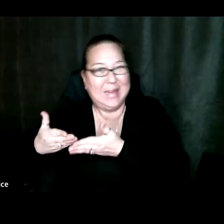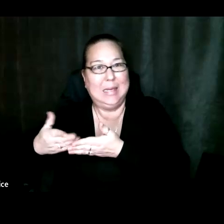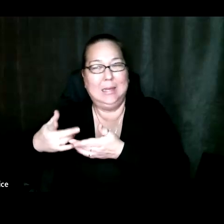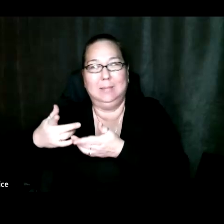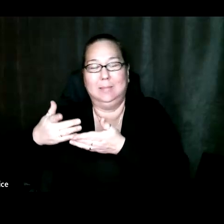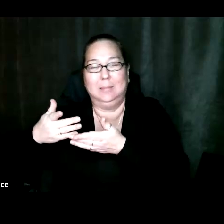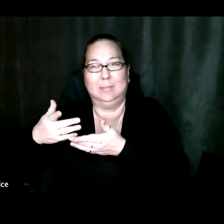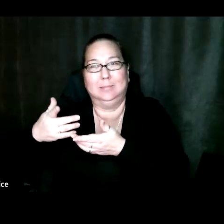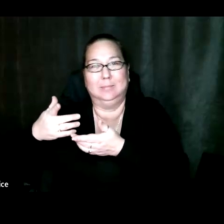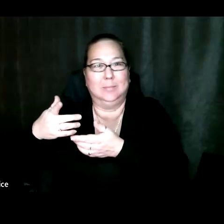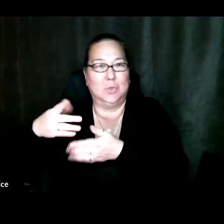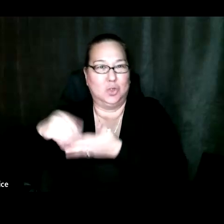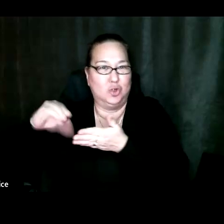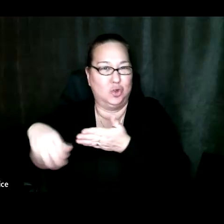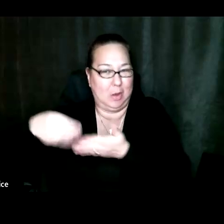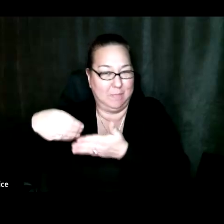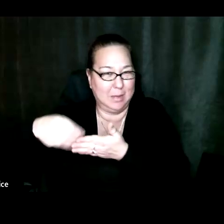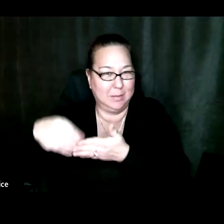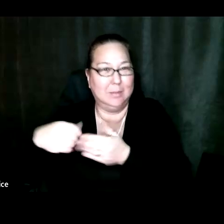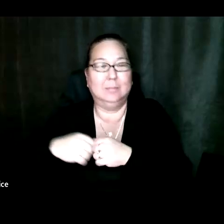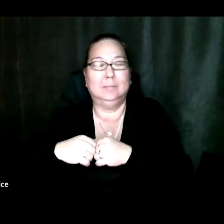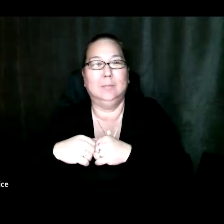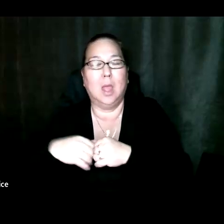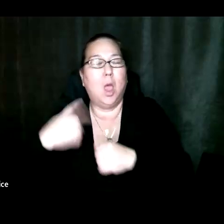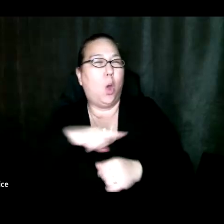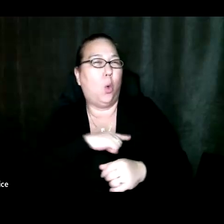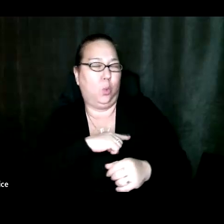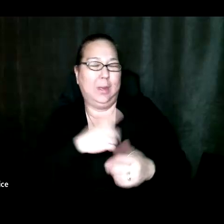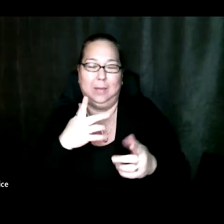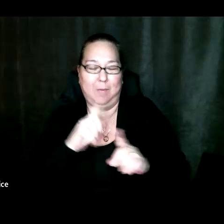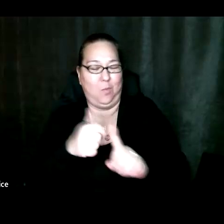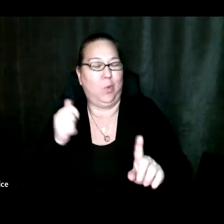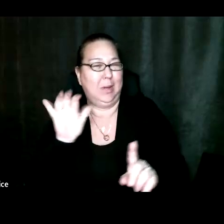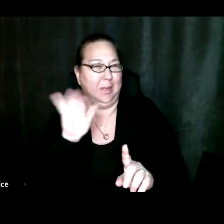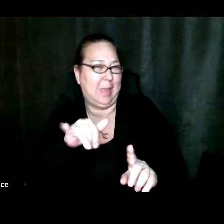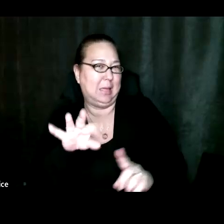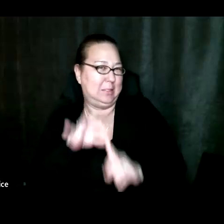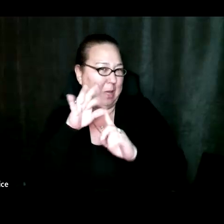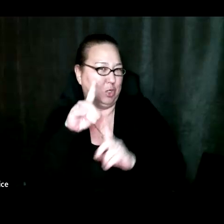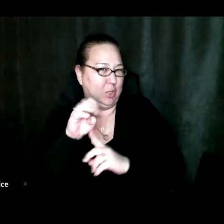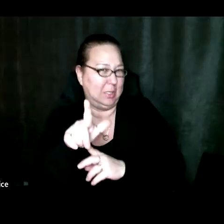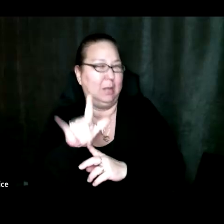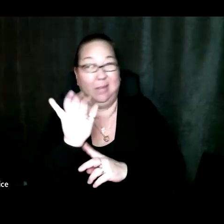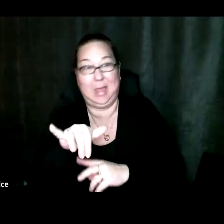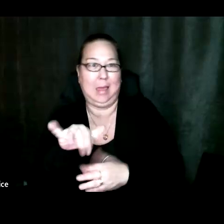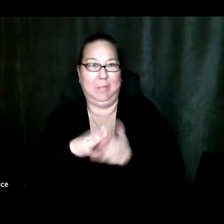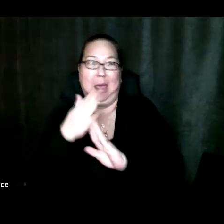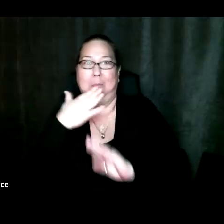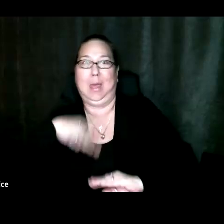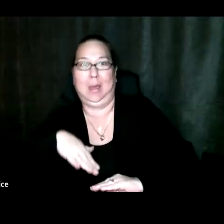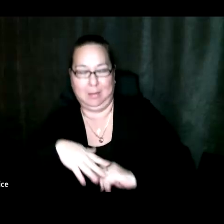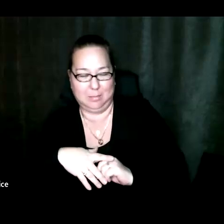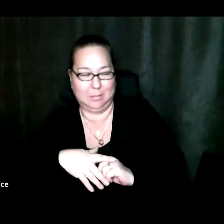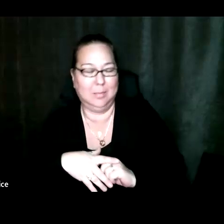them. Now, we think we are doing a pretty good job of avoiding them being the sort of special deals that are bad, and instead being